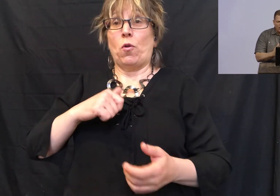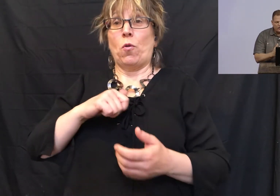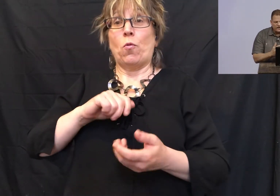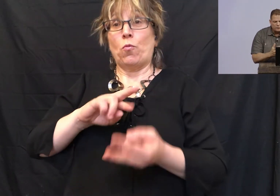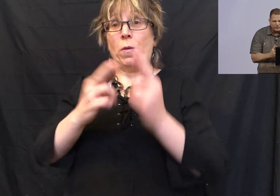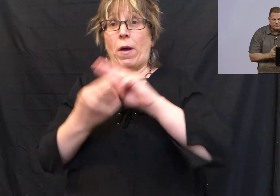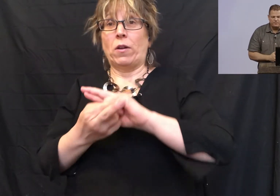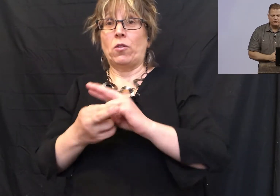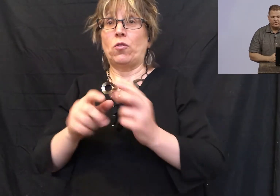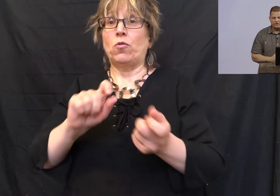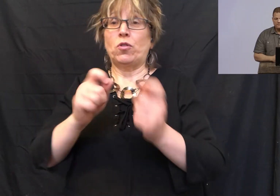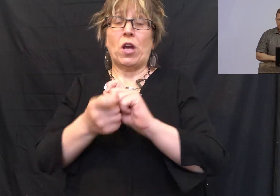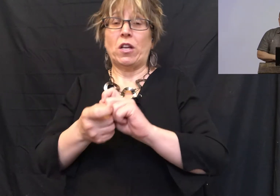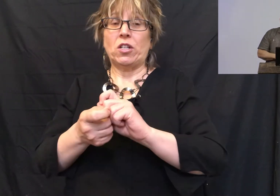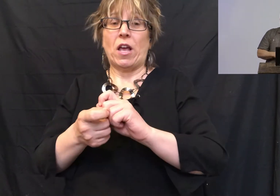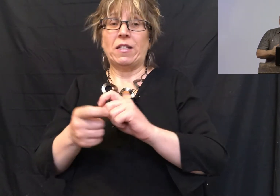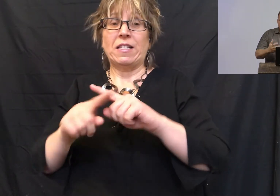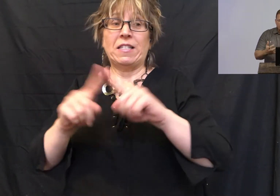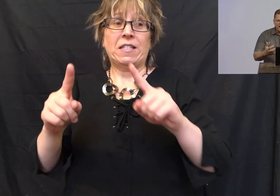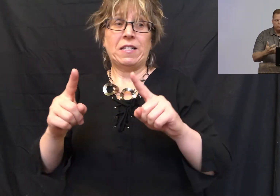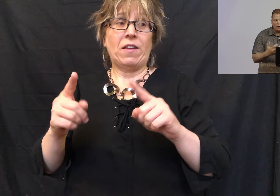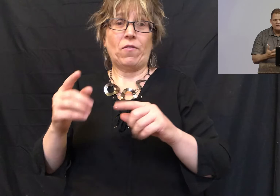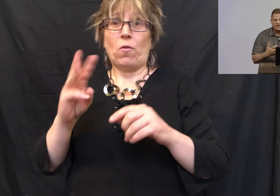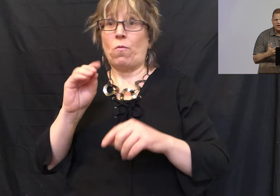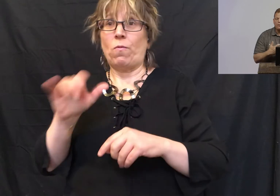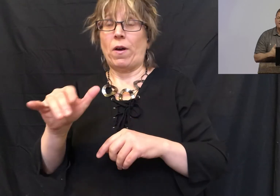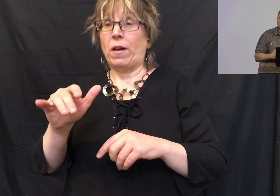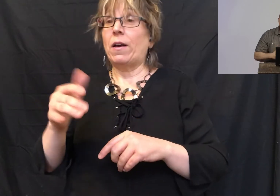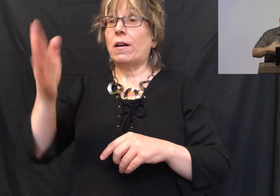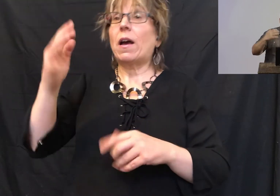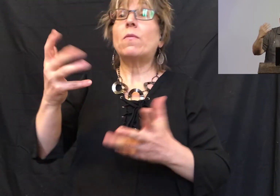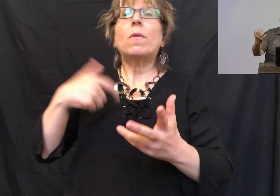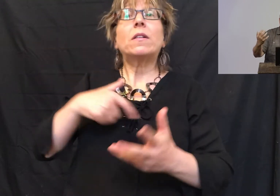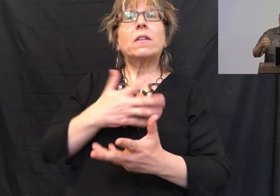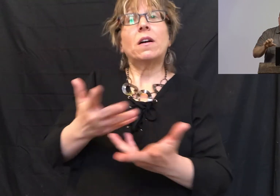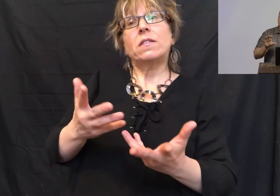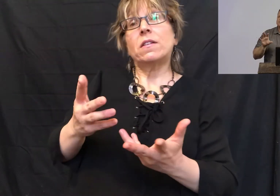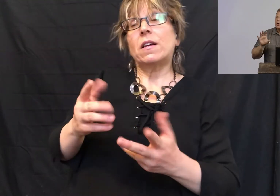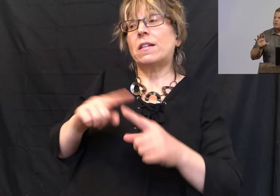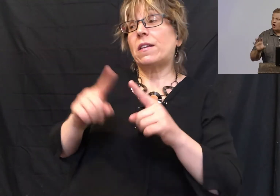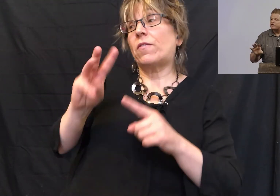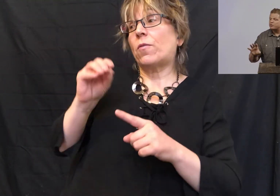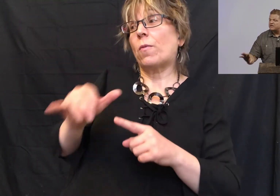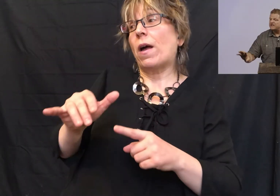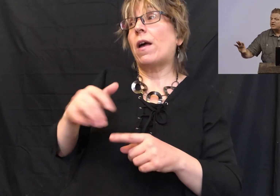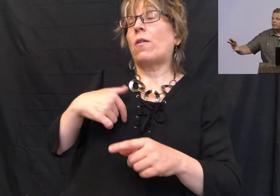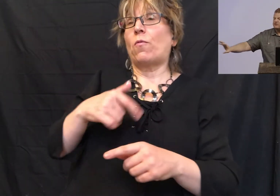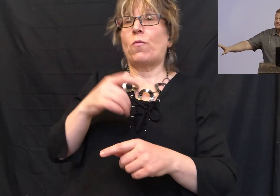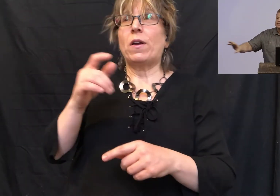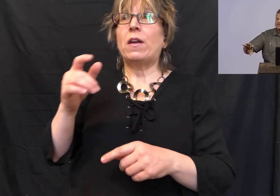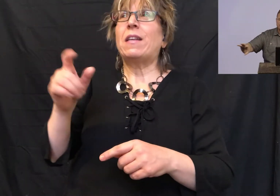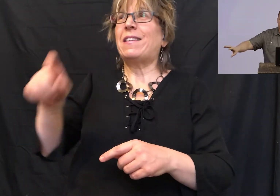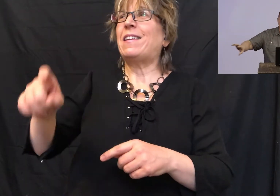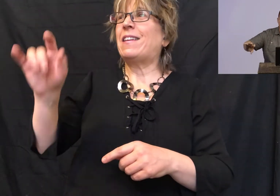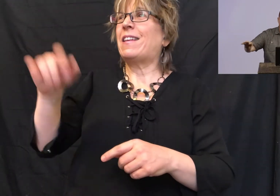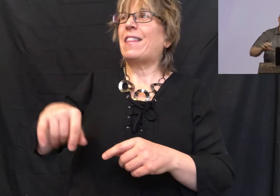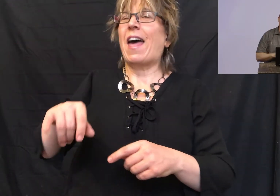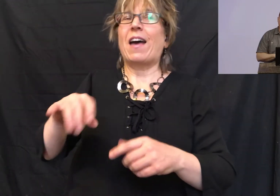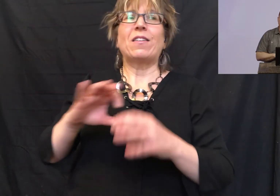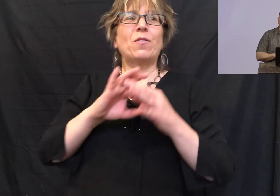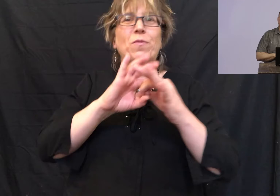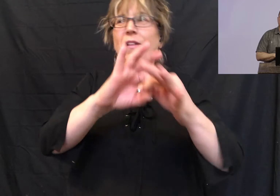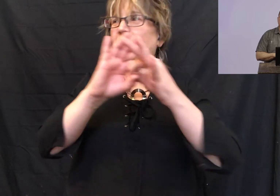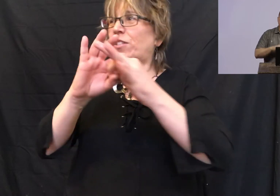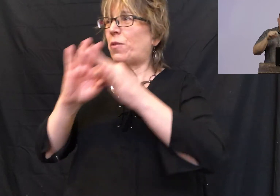see, a heart that's willing to be real, that's what God wants in our relationship with Him. And it's what we also need in our relationship